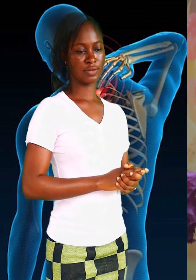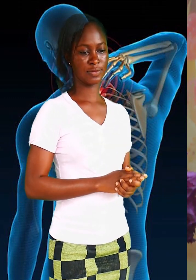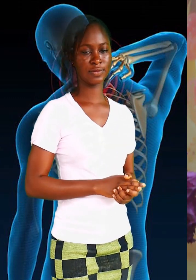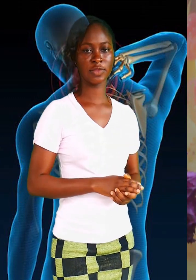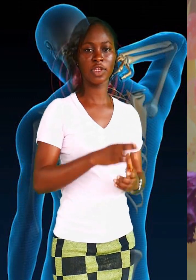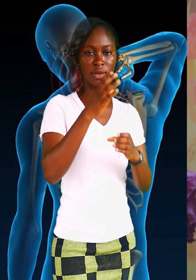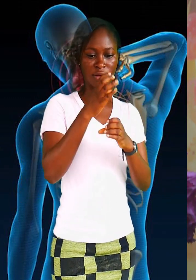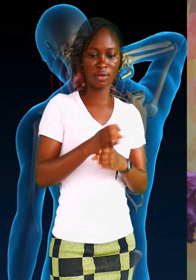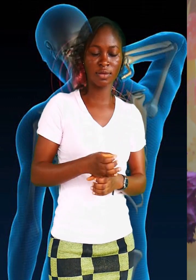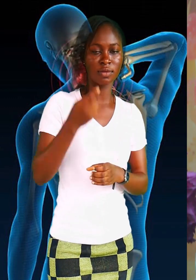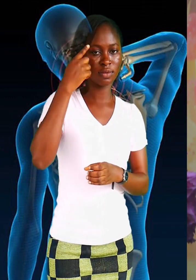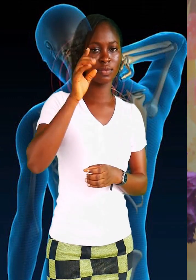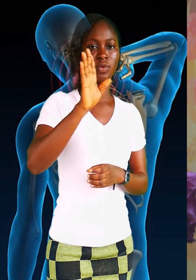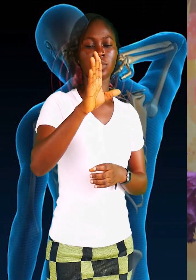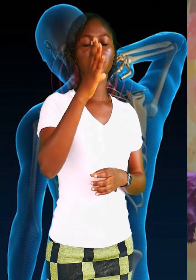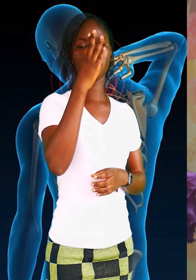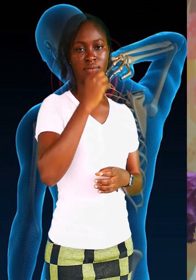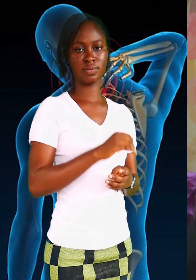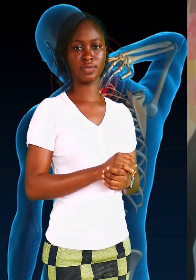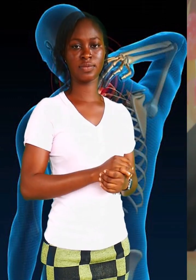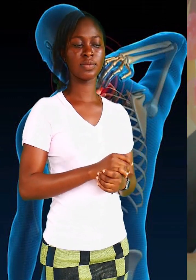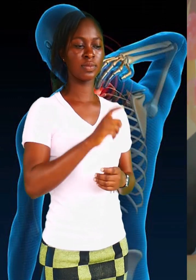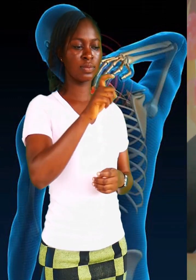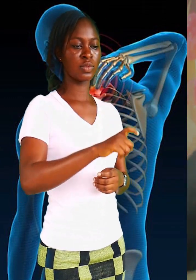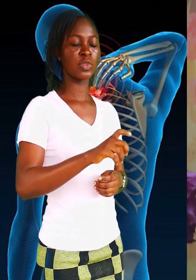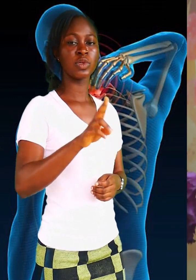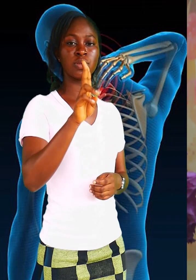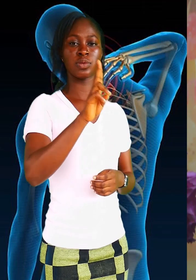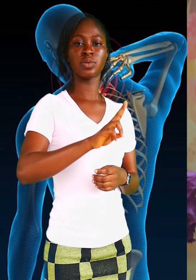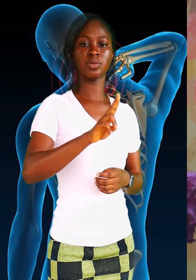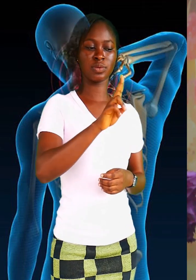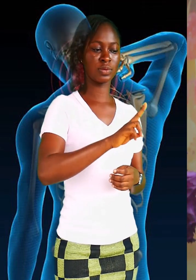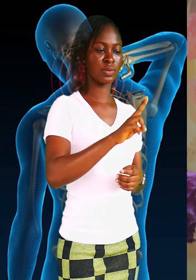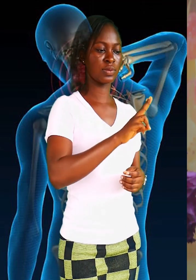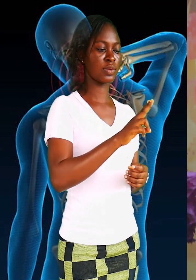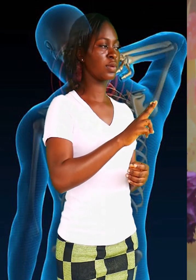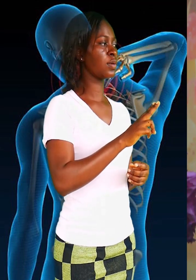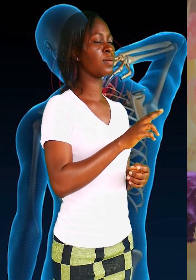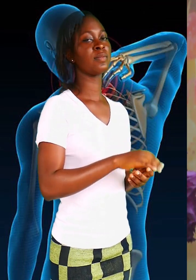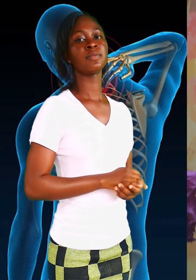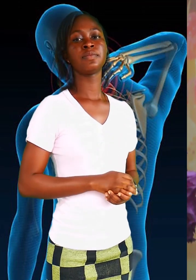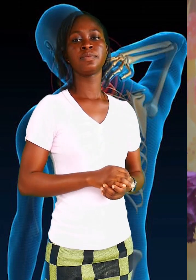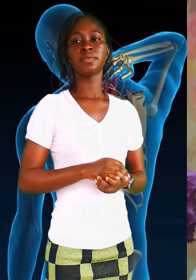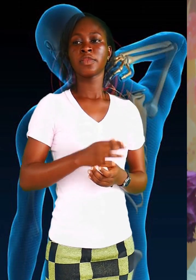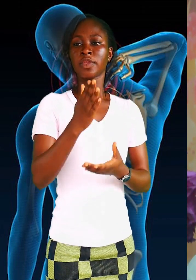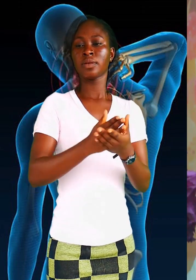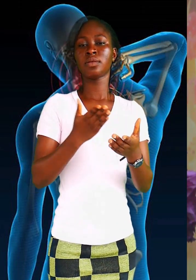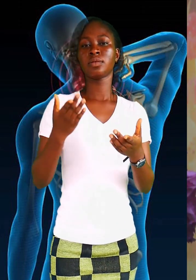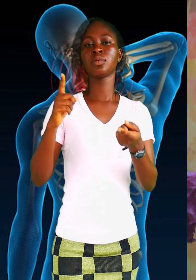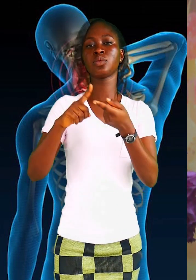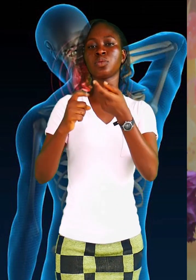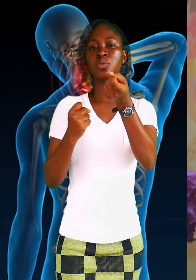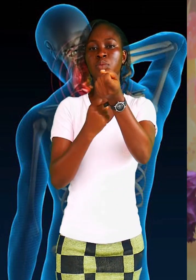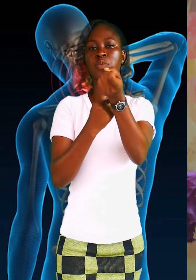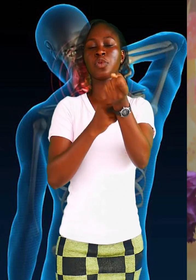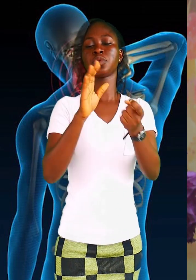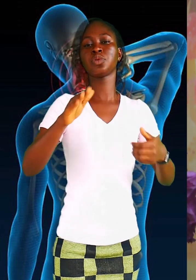di sumye keto bi hye eto sisi echi ho na wo di bi nso to wo ti ko e no boa wo e ma kase no etimi